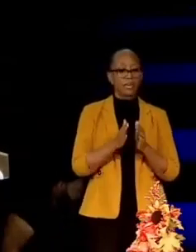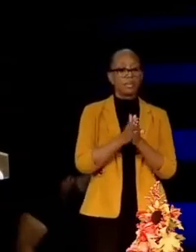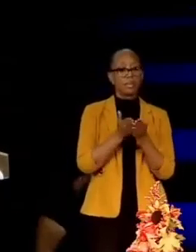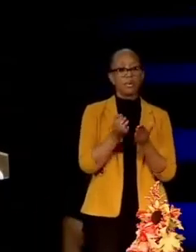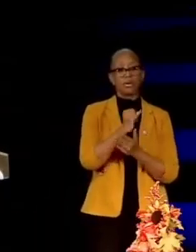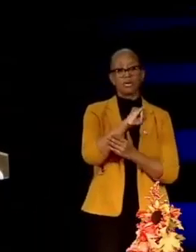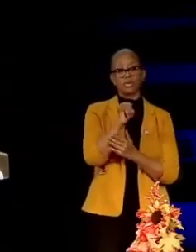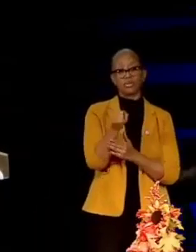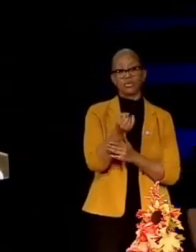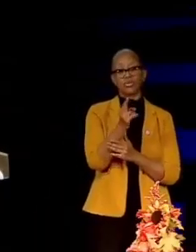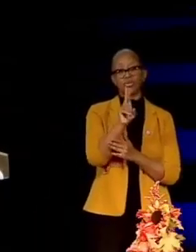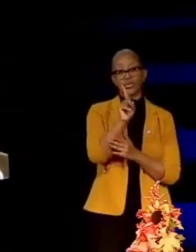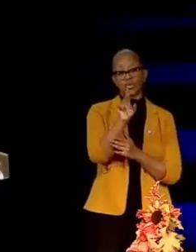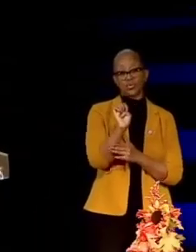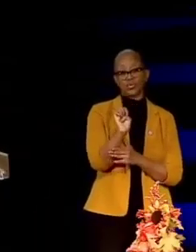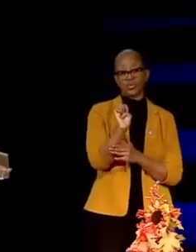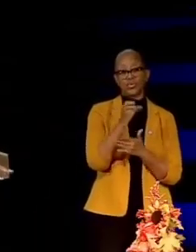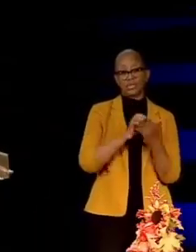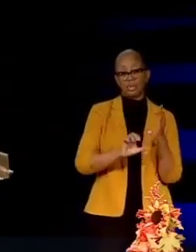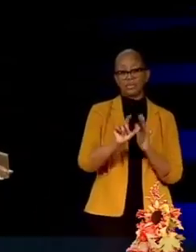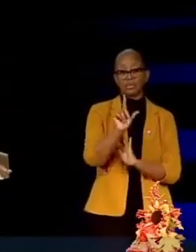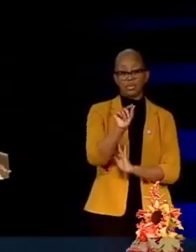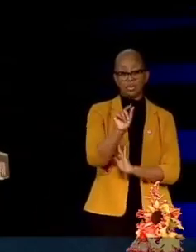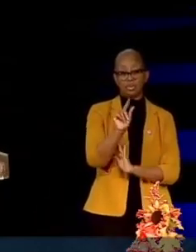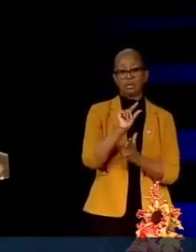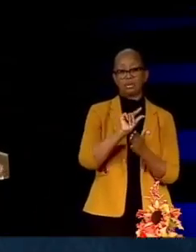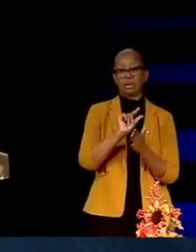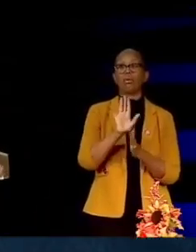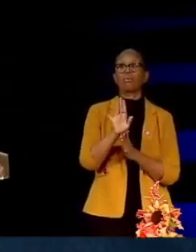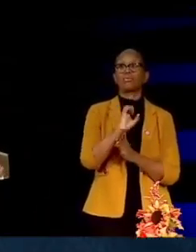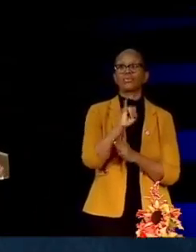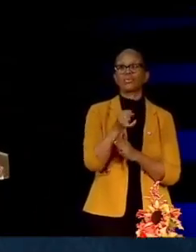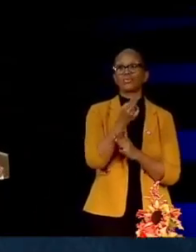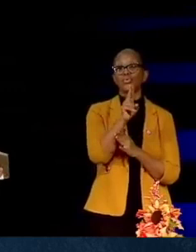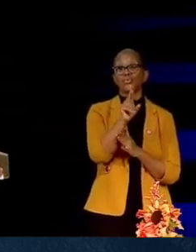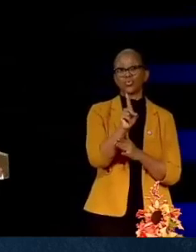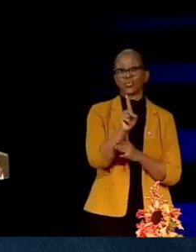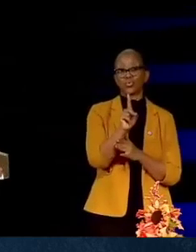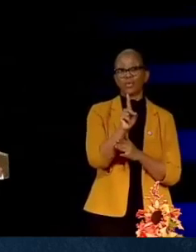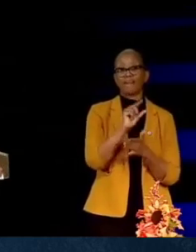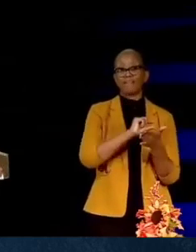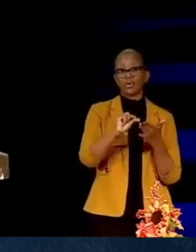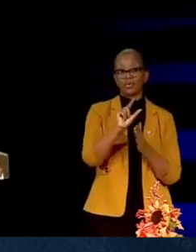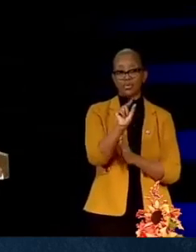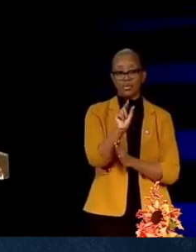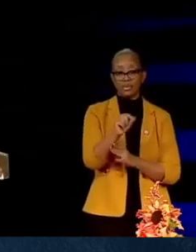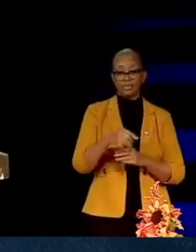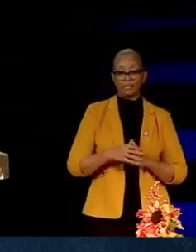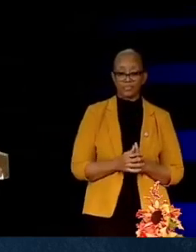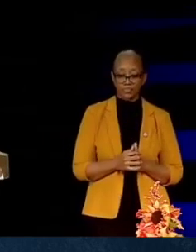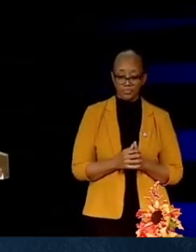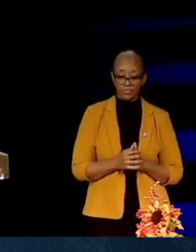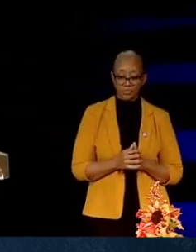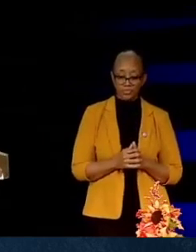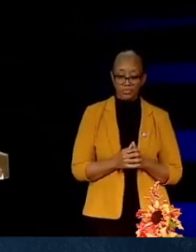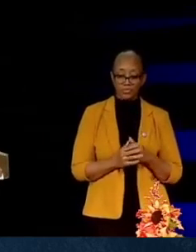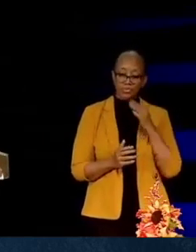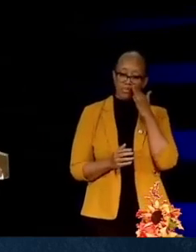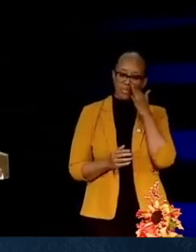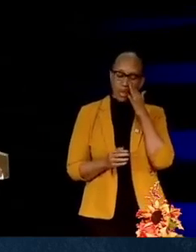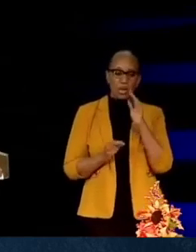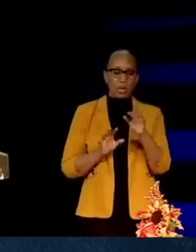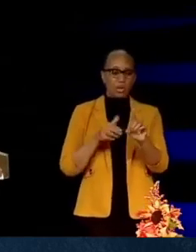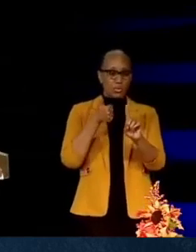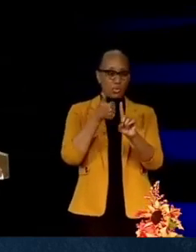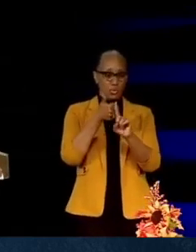Jude, the first chapter and the 20th verse reads, "But ye beloved, building up yourselves